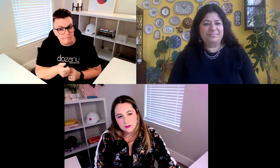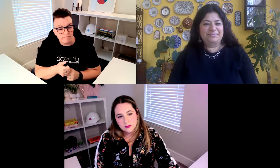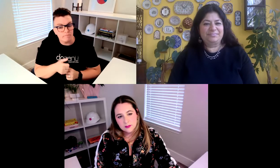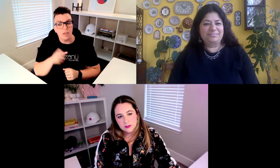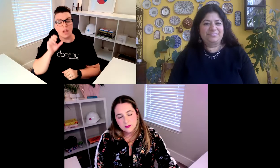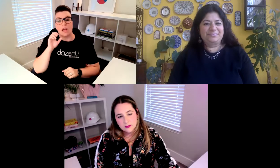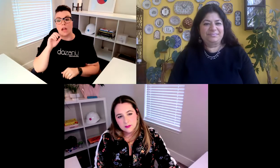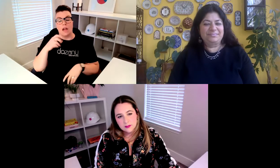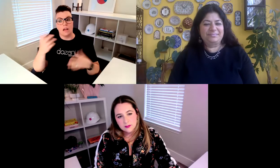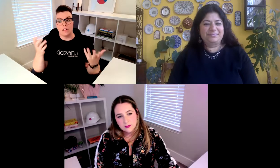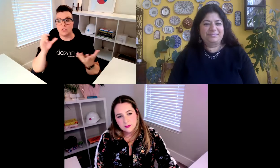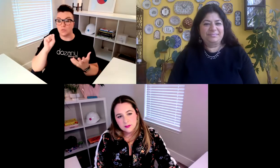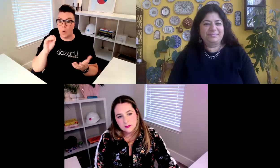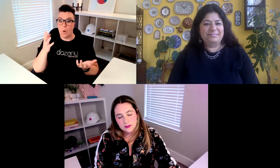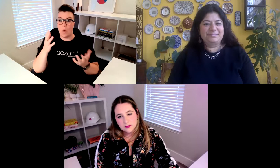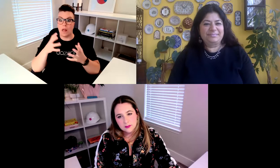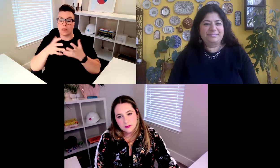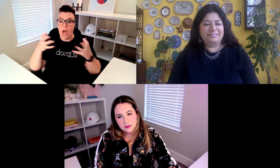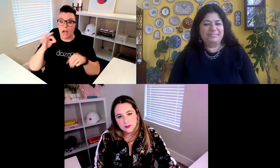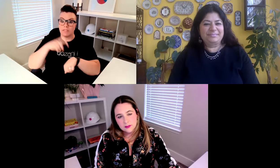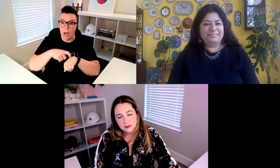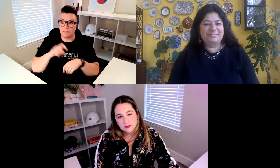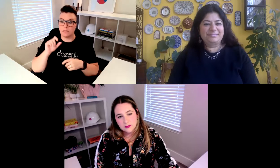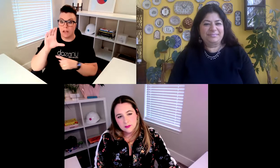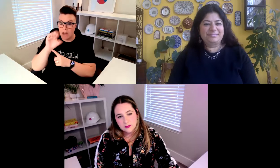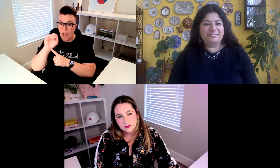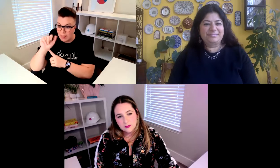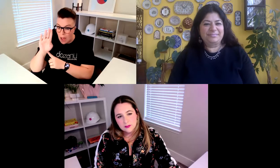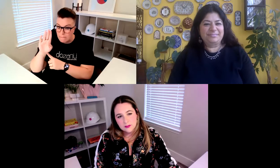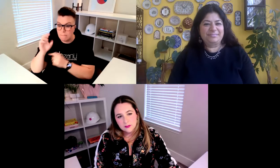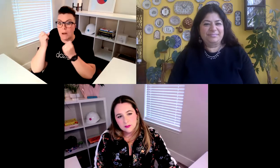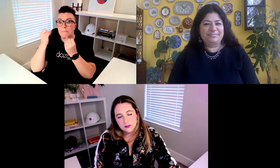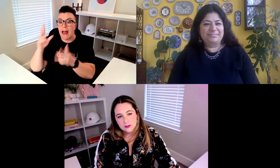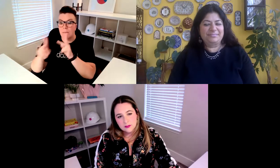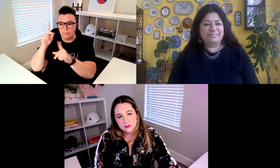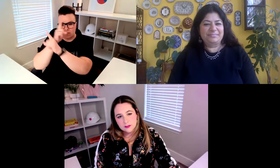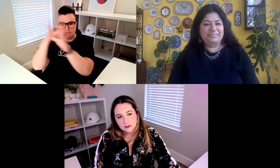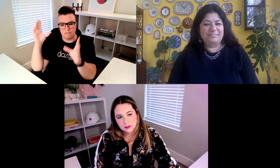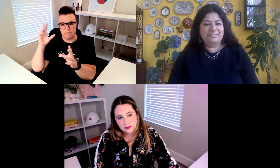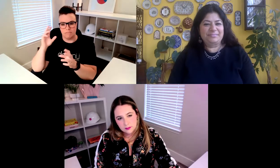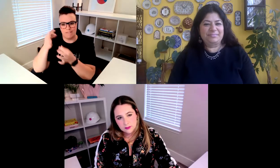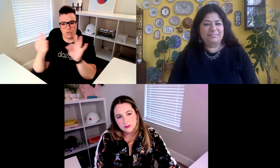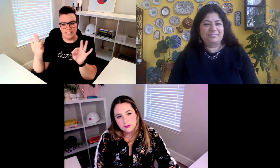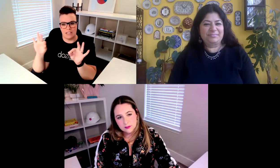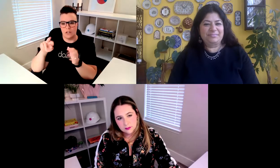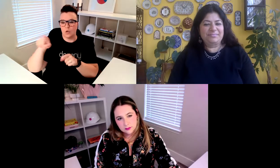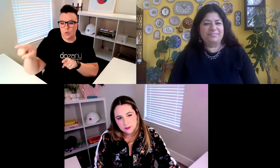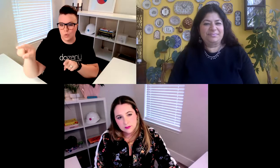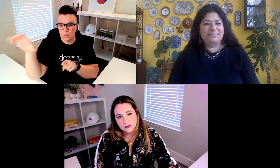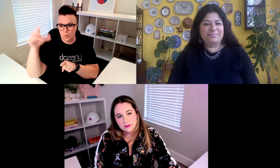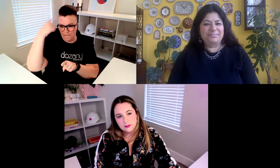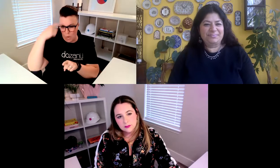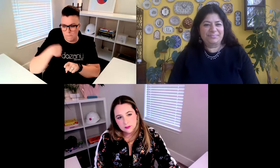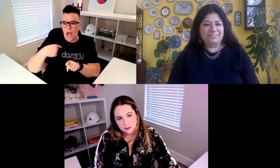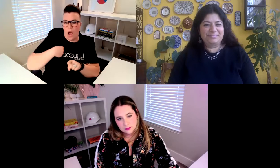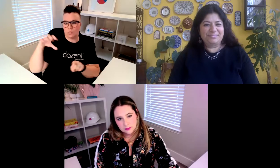the concept and the motivation is there, but are we putting it into action? So a lot of times when collaborations happen, or a lot of